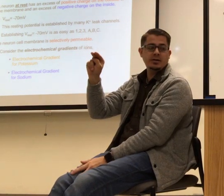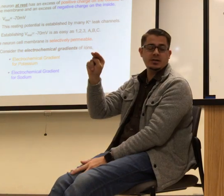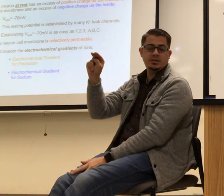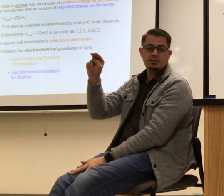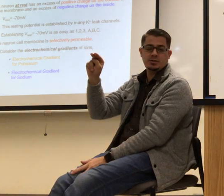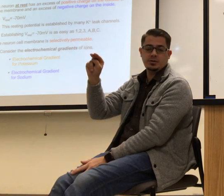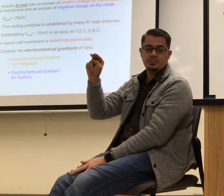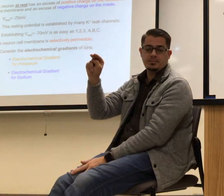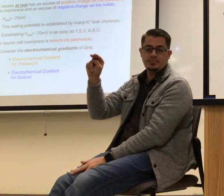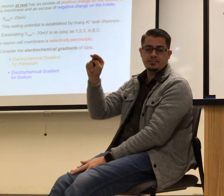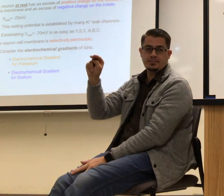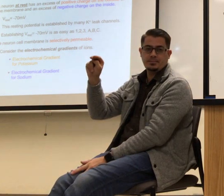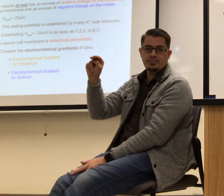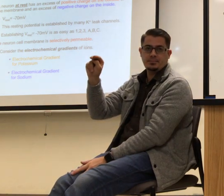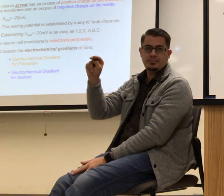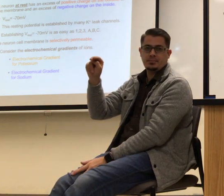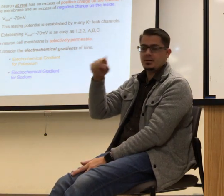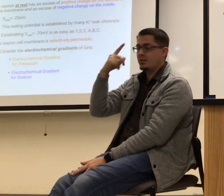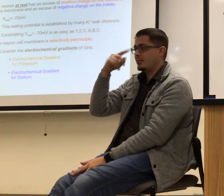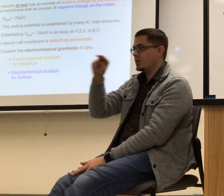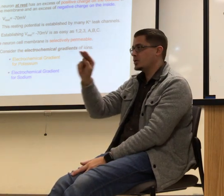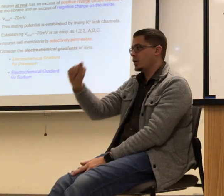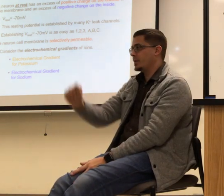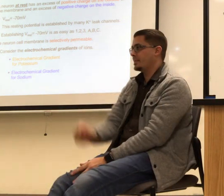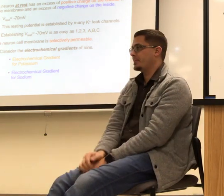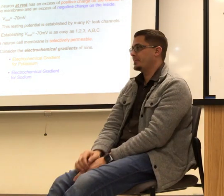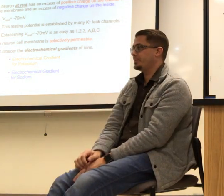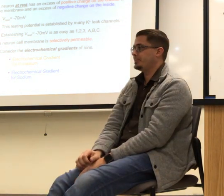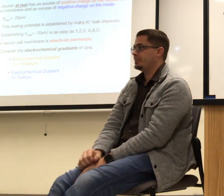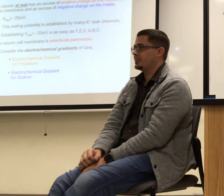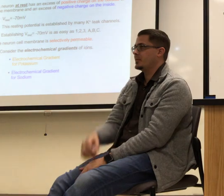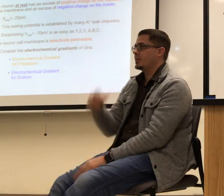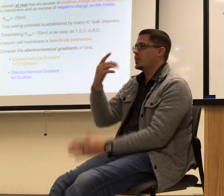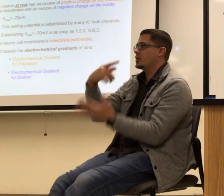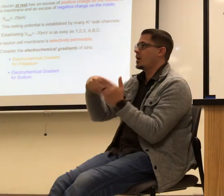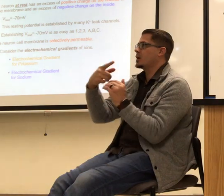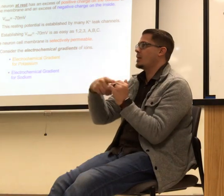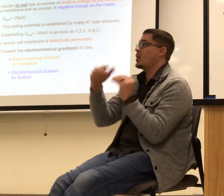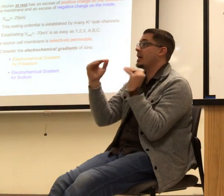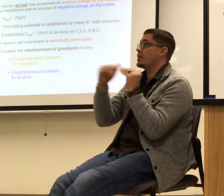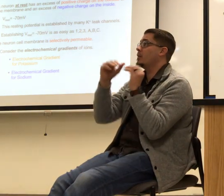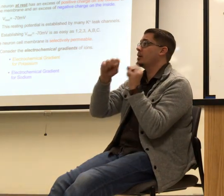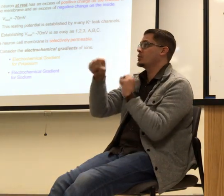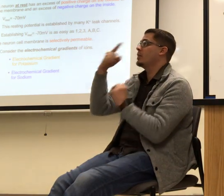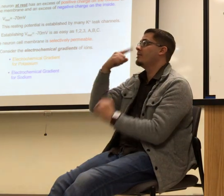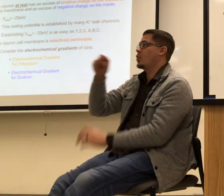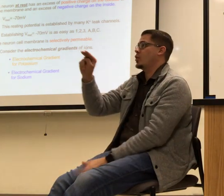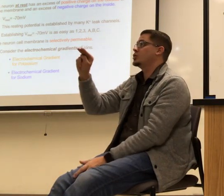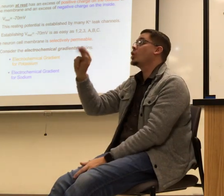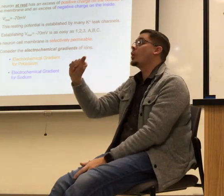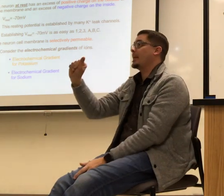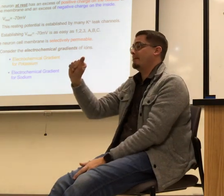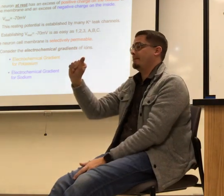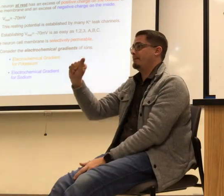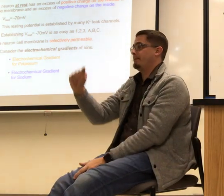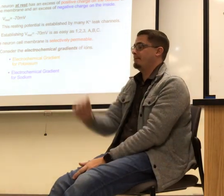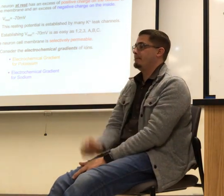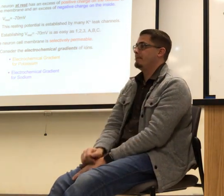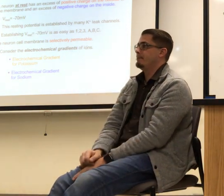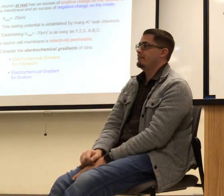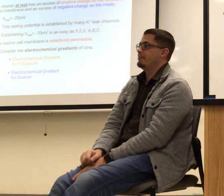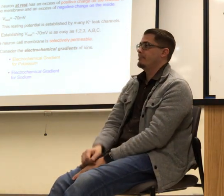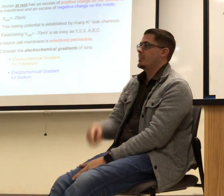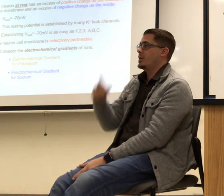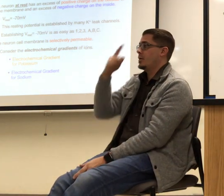For potassium or sodium? I'm sorry, for sodium. Yeah, so let's talk about the equilibrium potential for sodium.